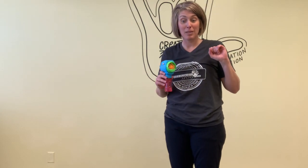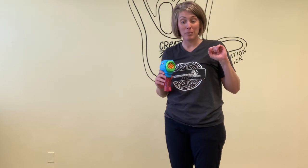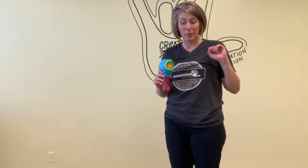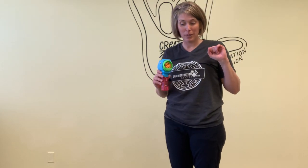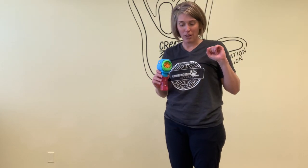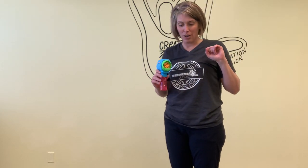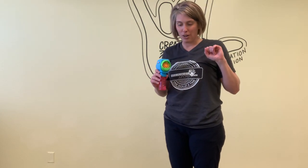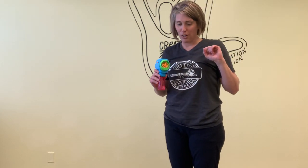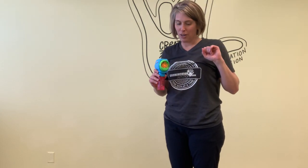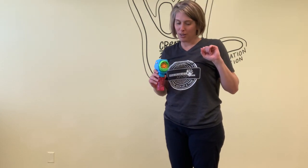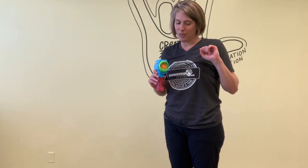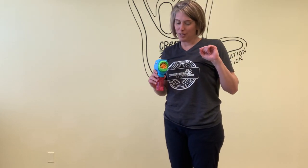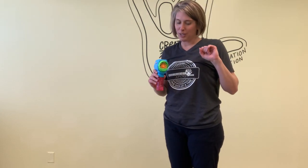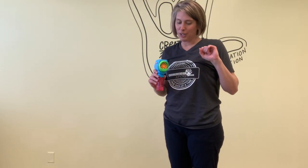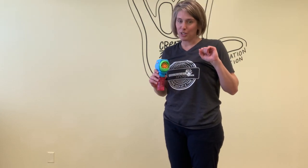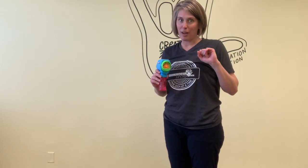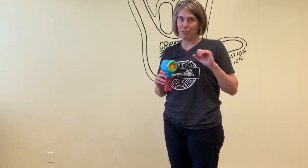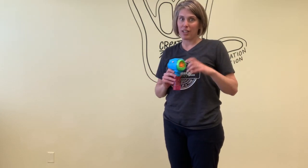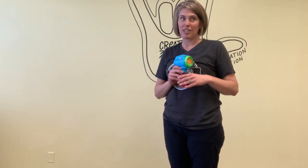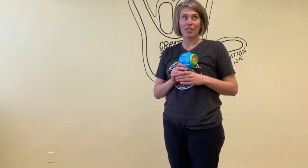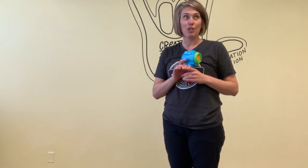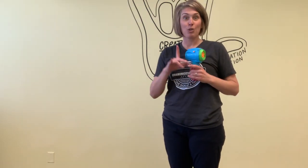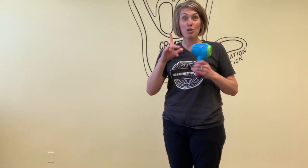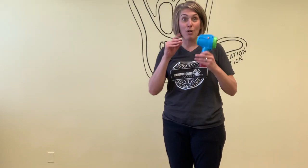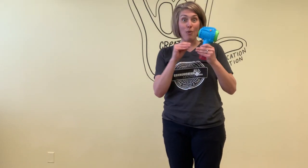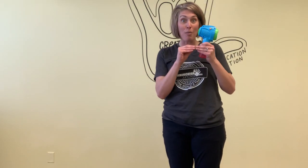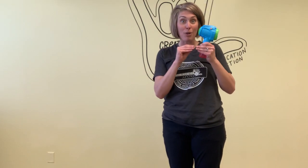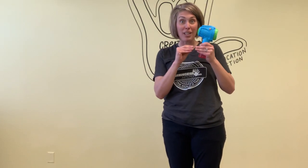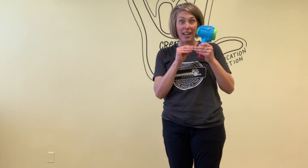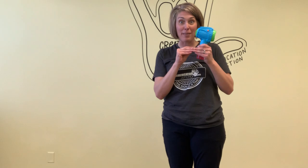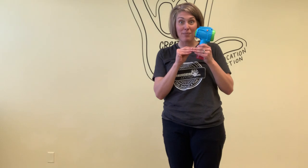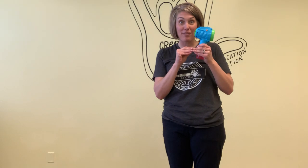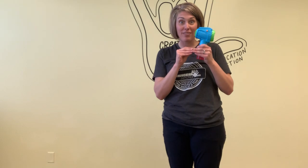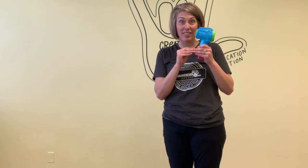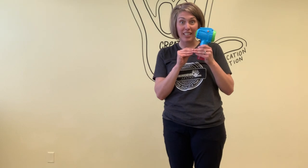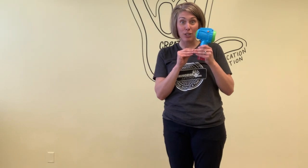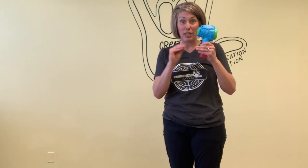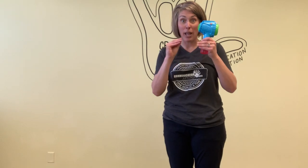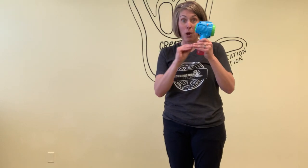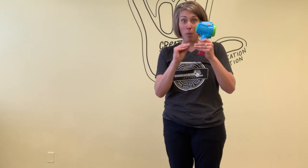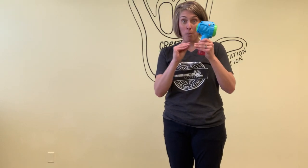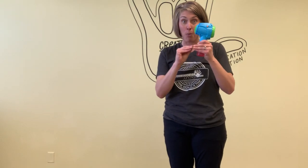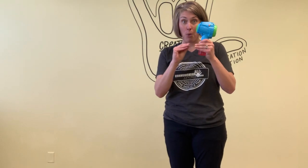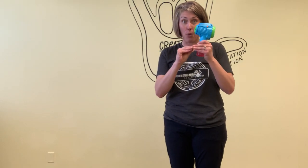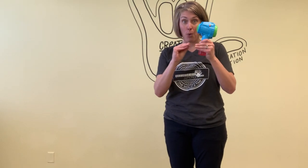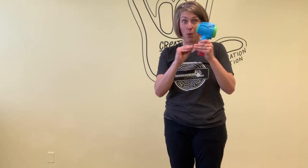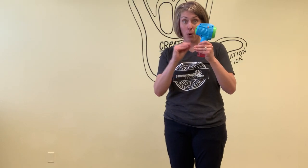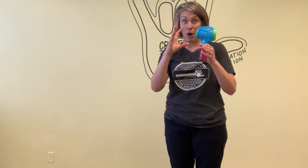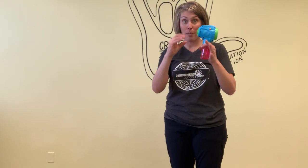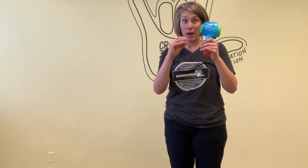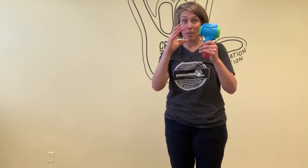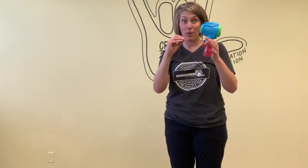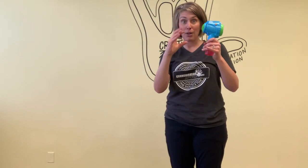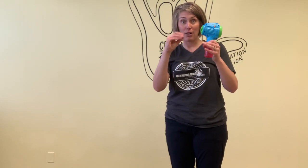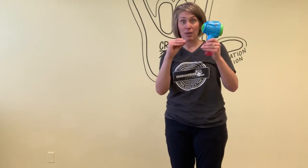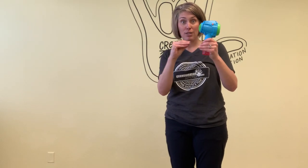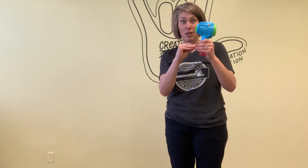pop. Good job, friends. Should we do it one more time? Can you say, more bubbles,